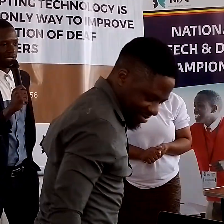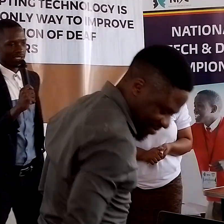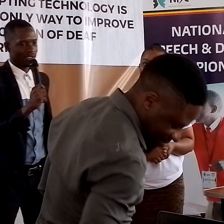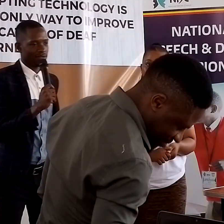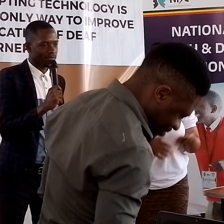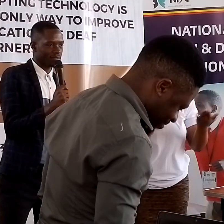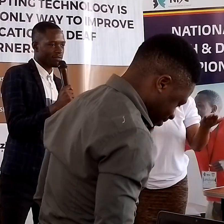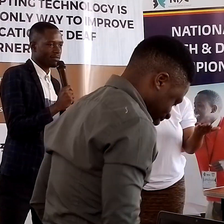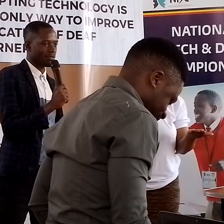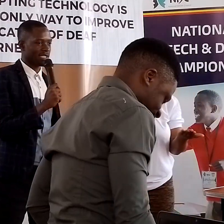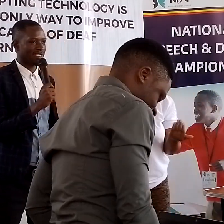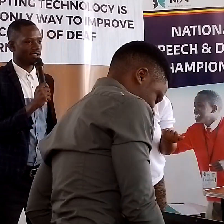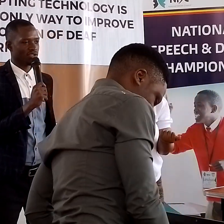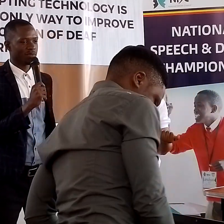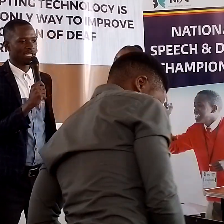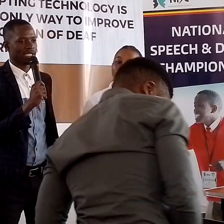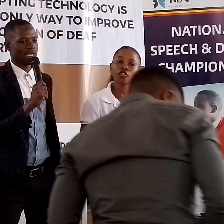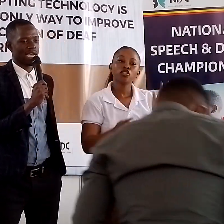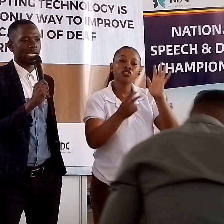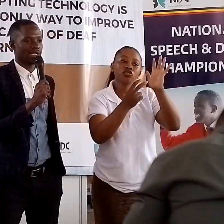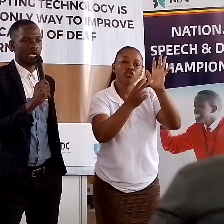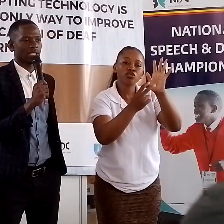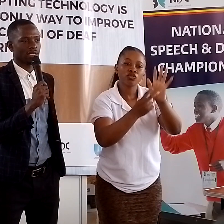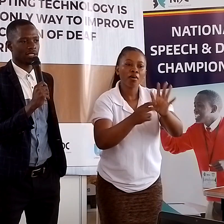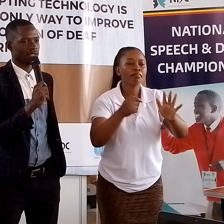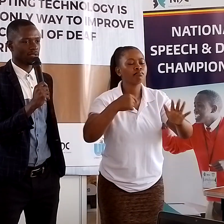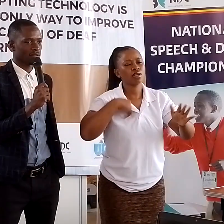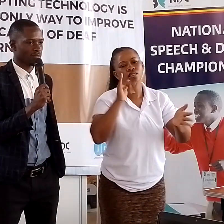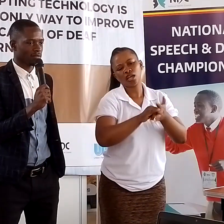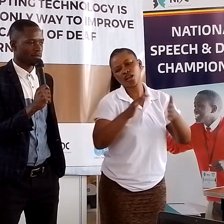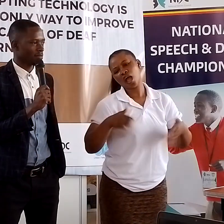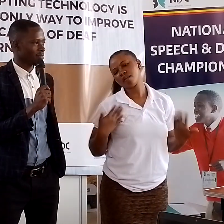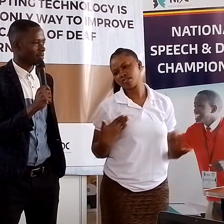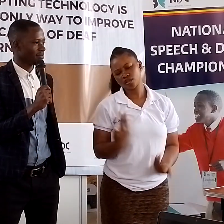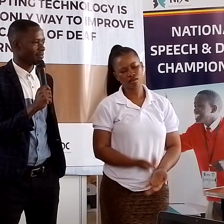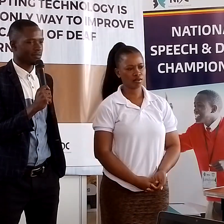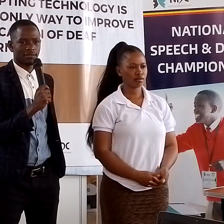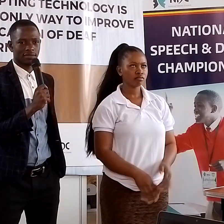And someone just showed me that they are excited.